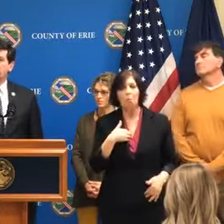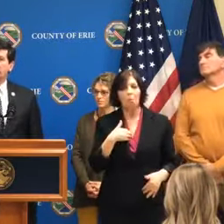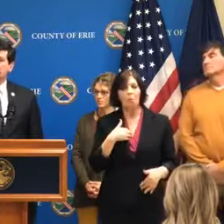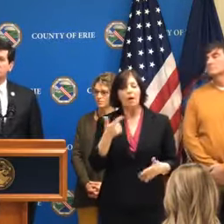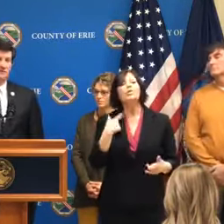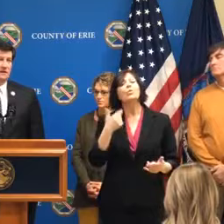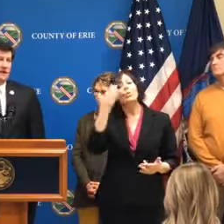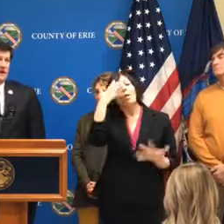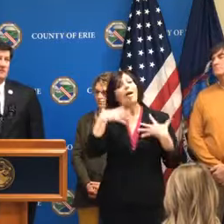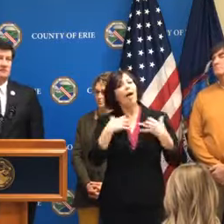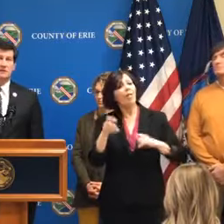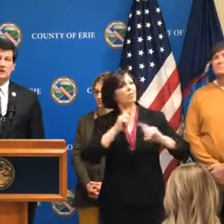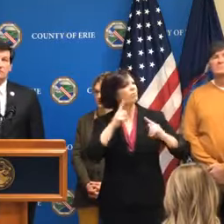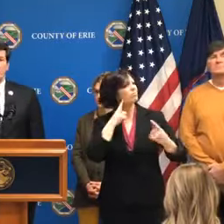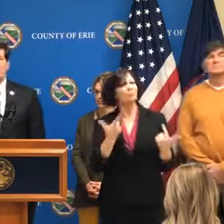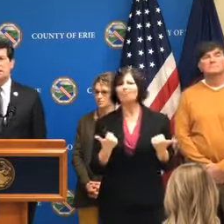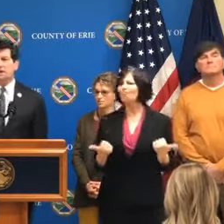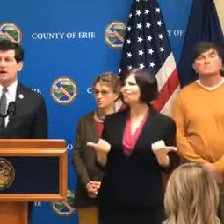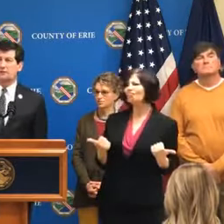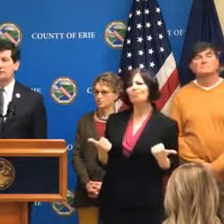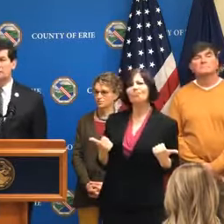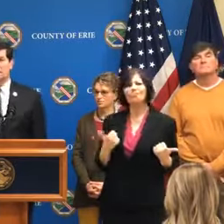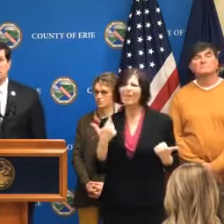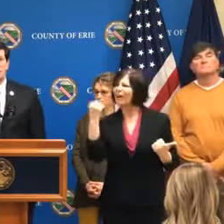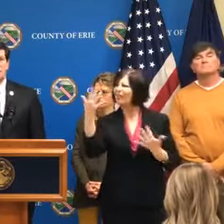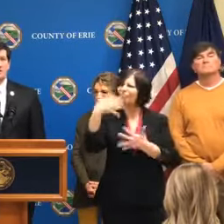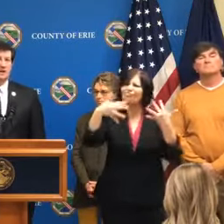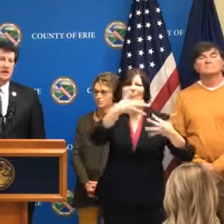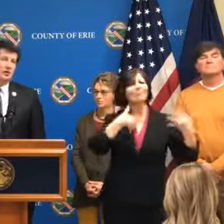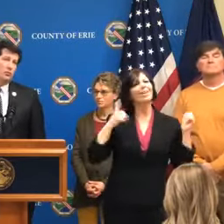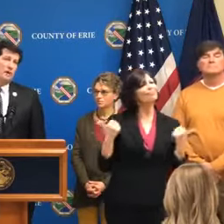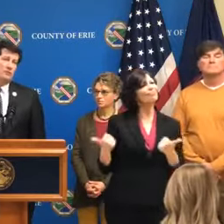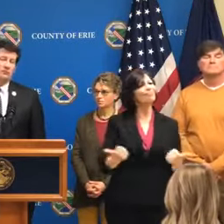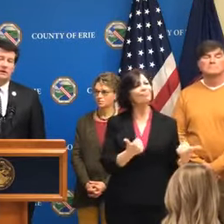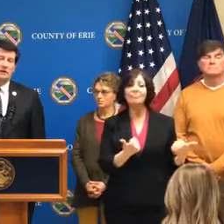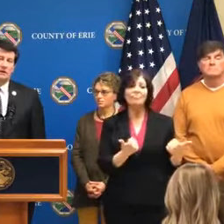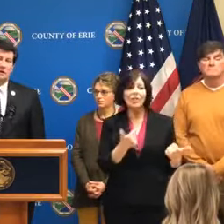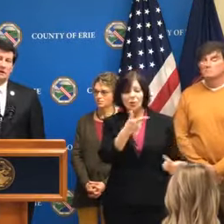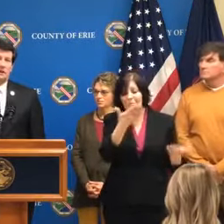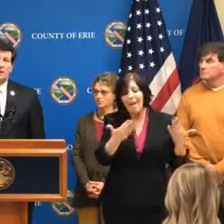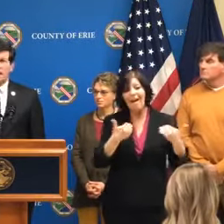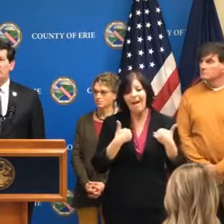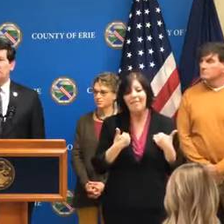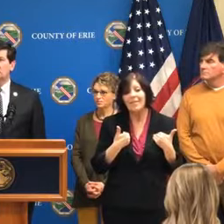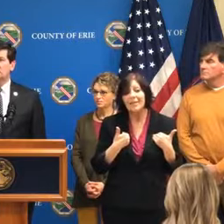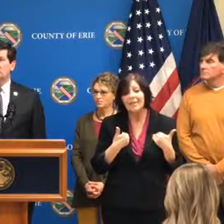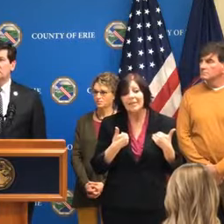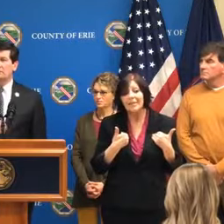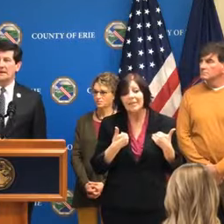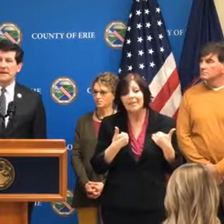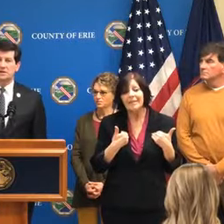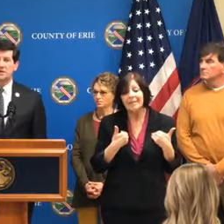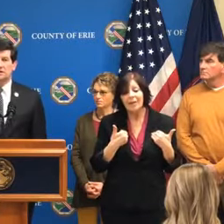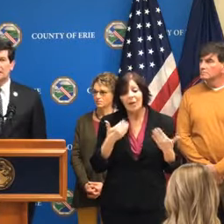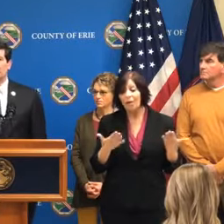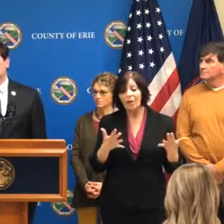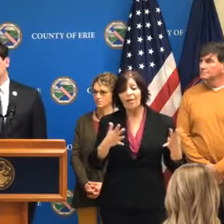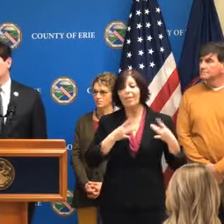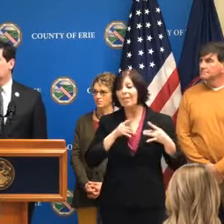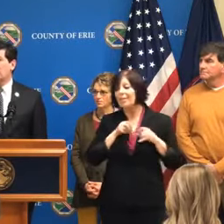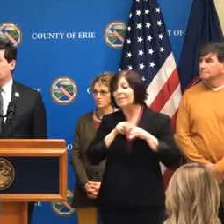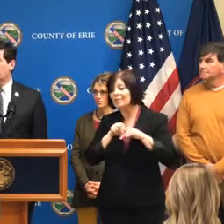healthy individuals are thinking, hey, everything's great, I'm fine, I can go out and party tonight, no problem. And they may have it, or they may catch it and